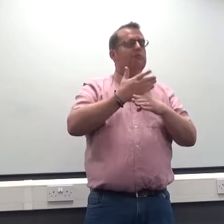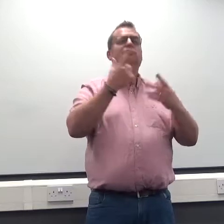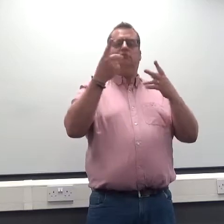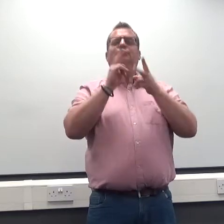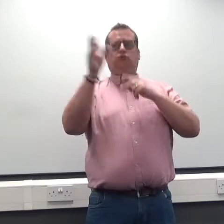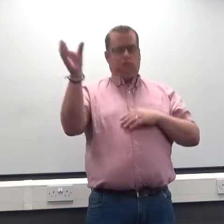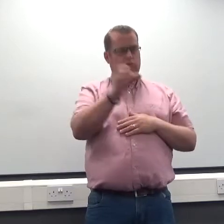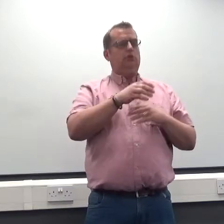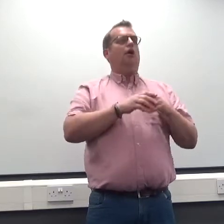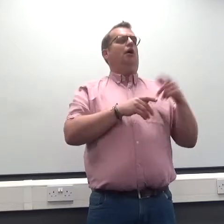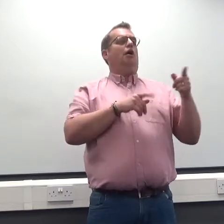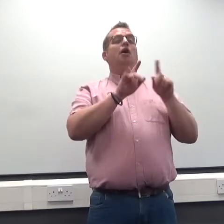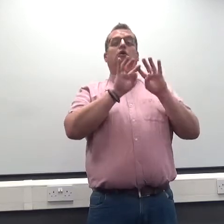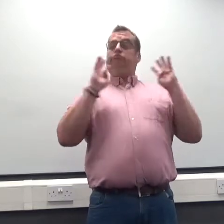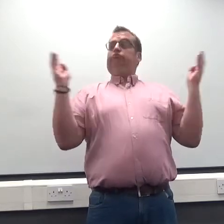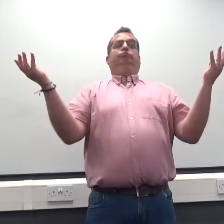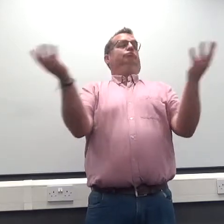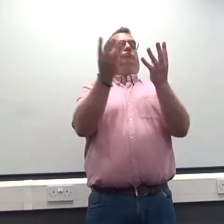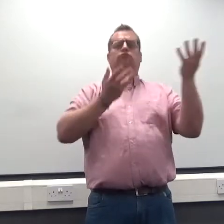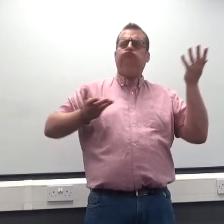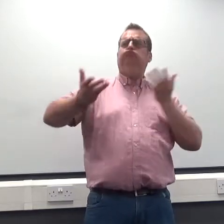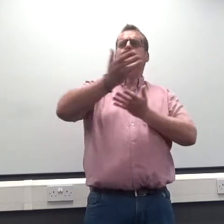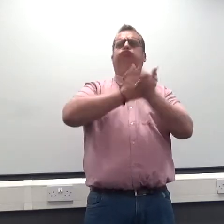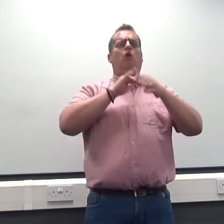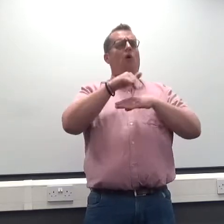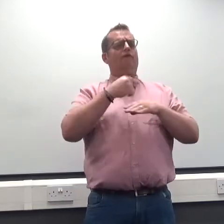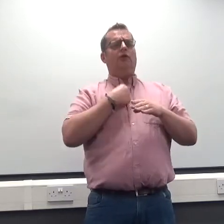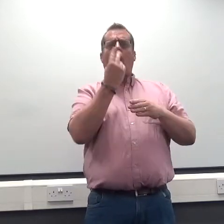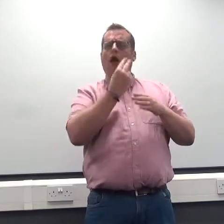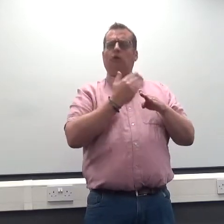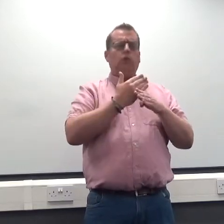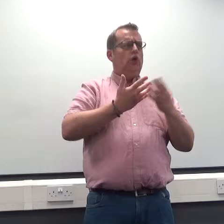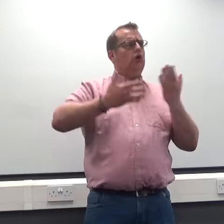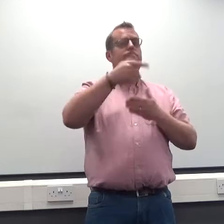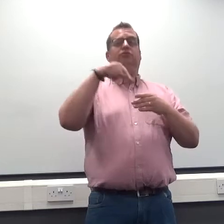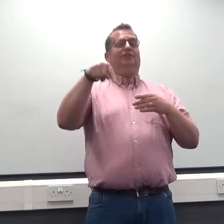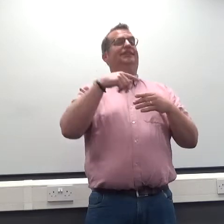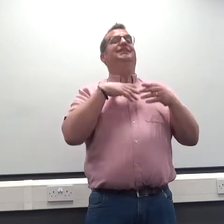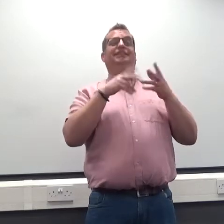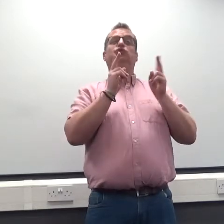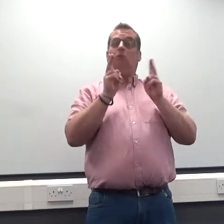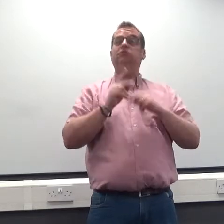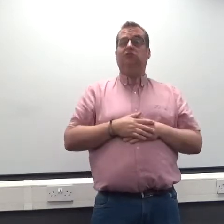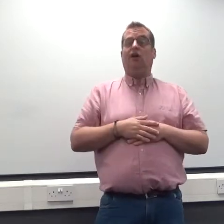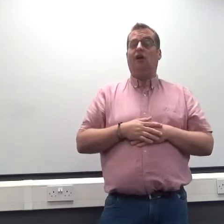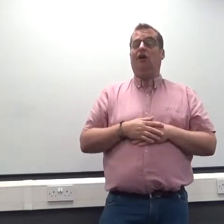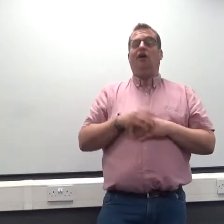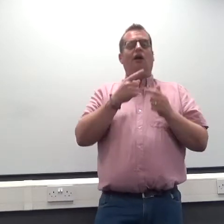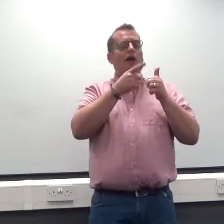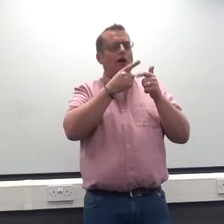one-on-one connection, so I was able to understand the lecturer. But when there was that one-on-one, sometimes I had to make sure I had to book an interpreter in advance